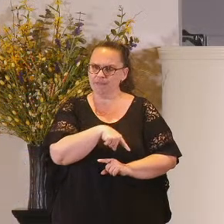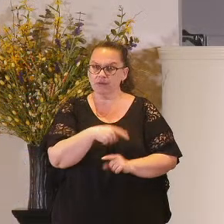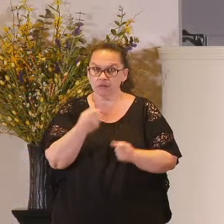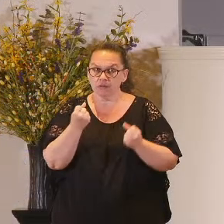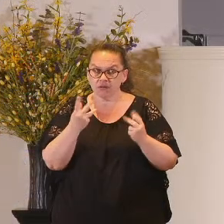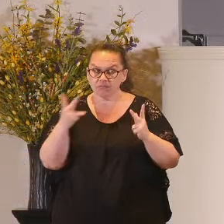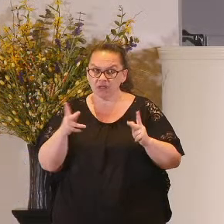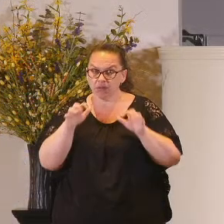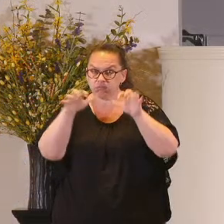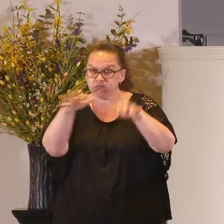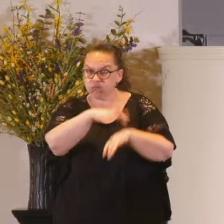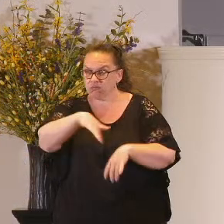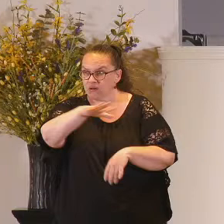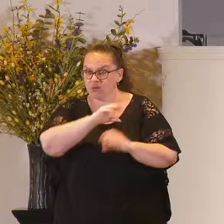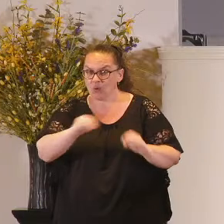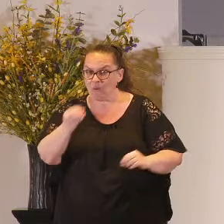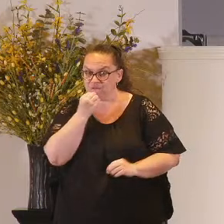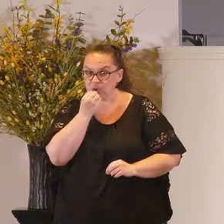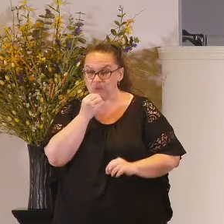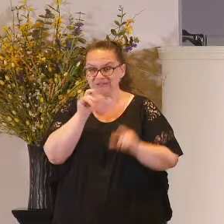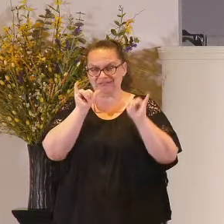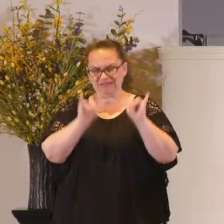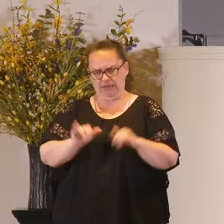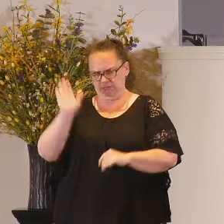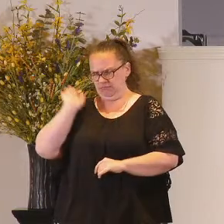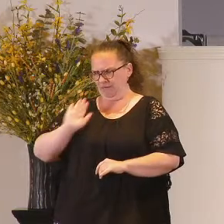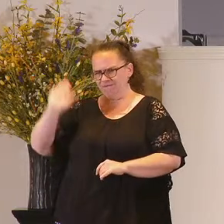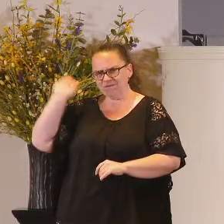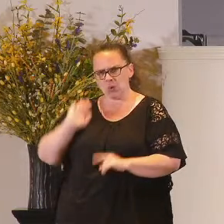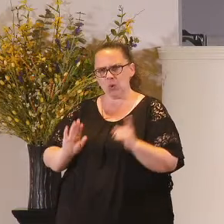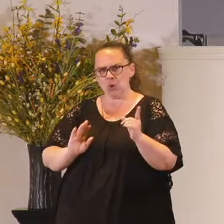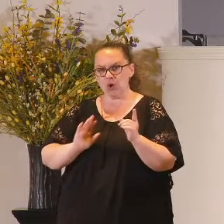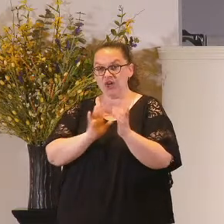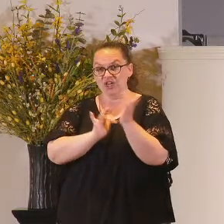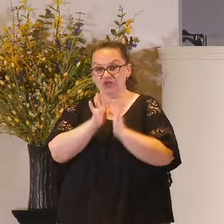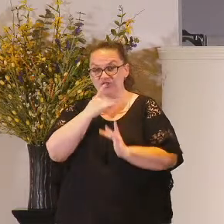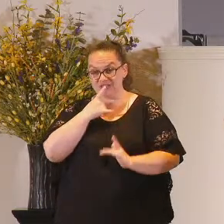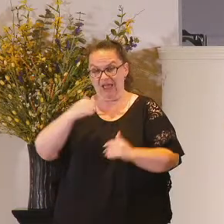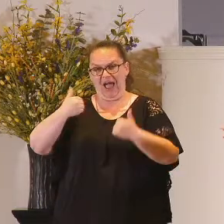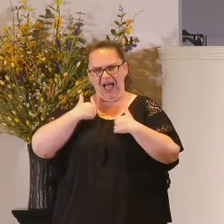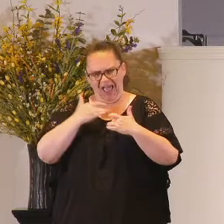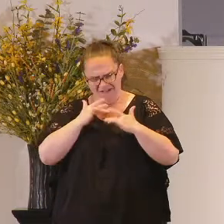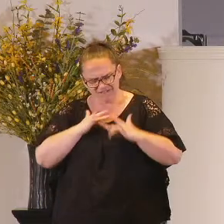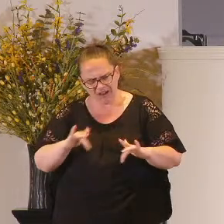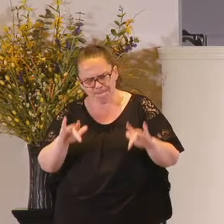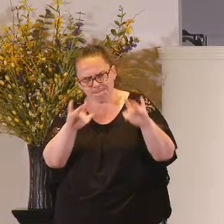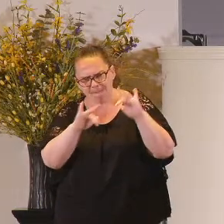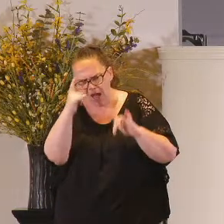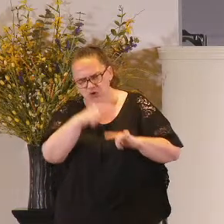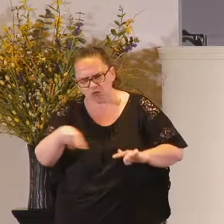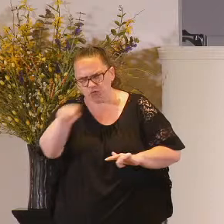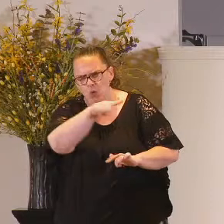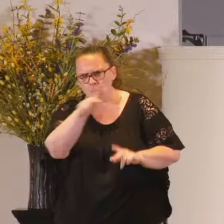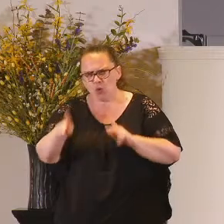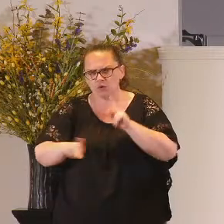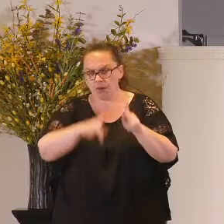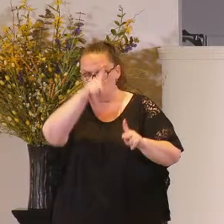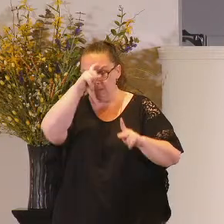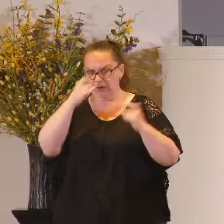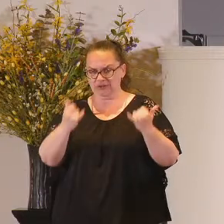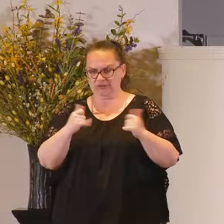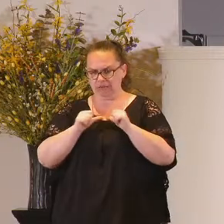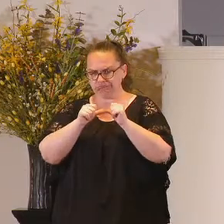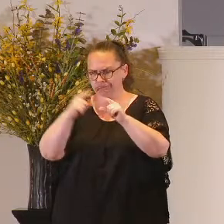here with nothing to eat, just like before. And in verse 2, Jesus says, I have compassion on the crowd because they've been with me